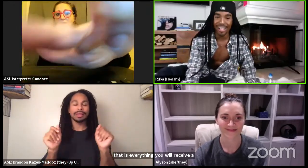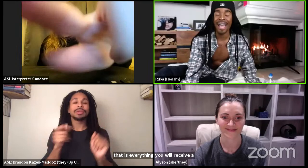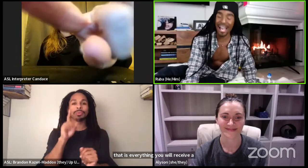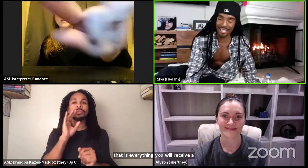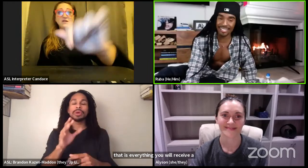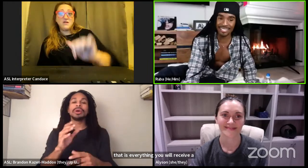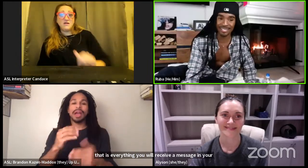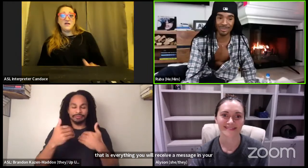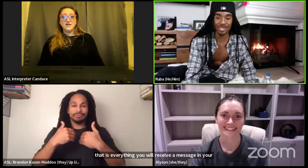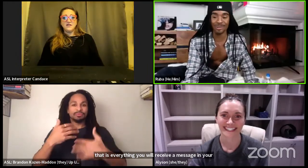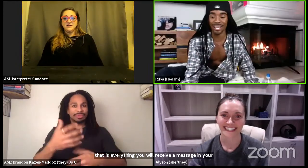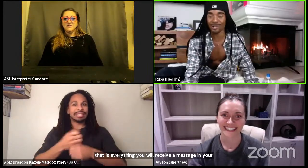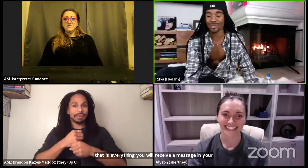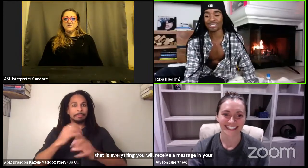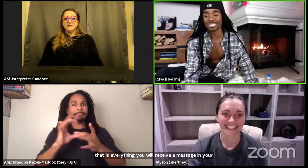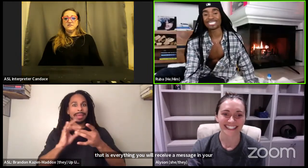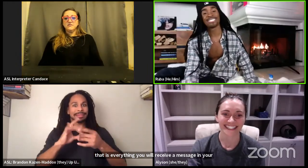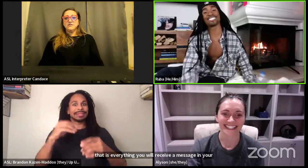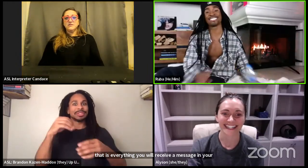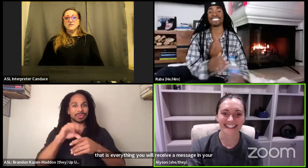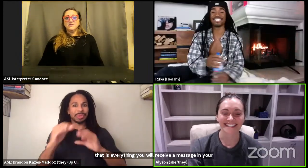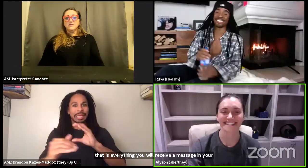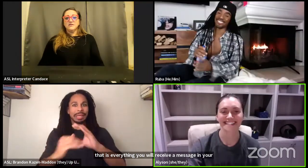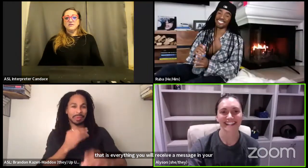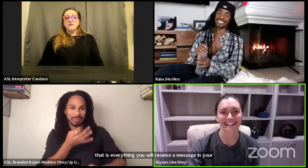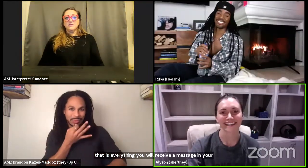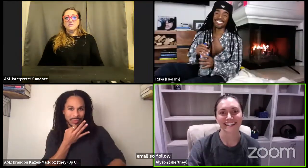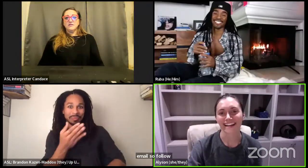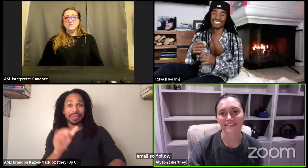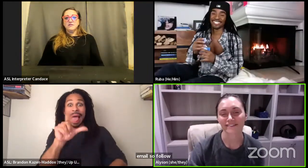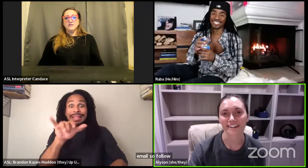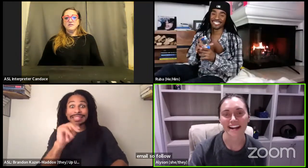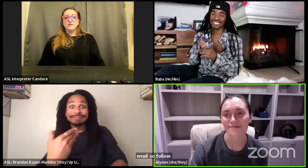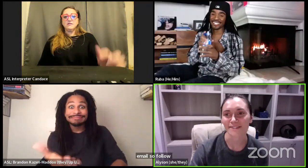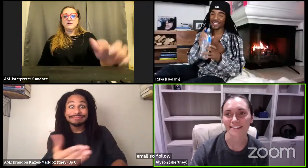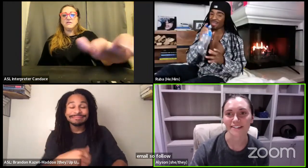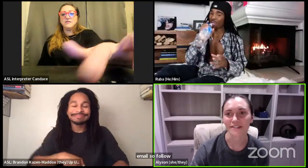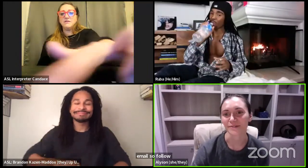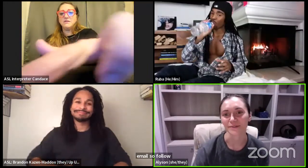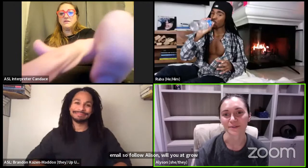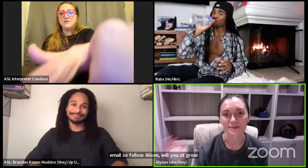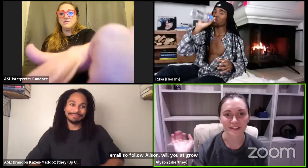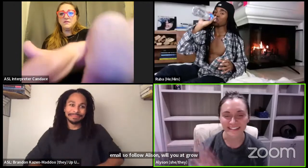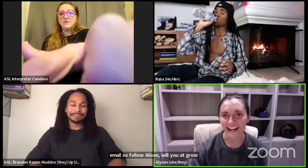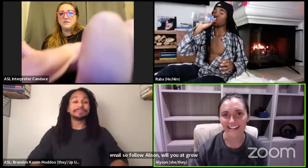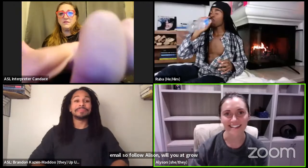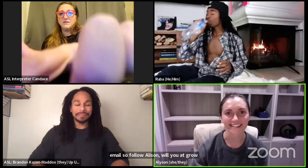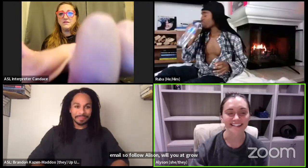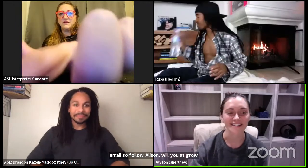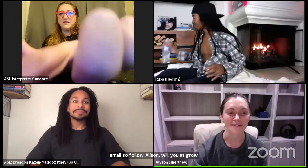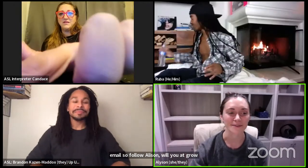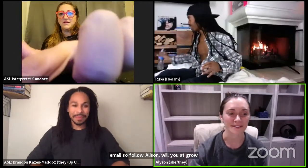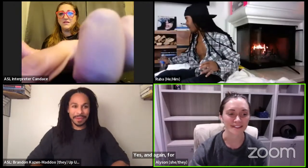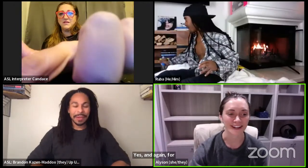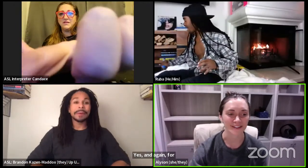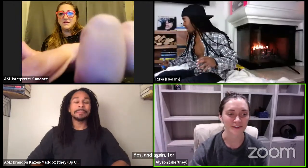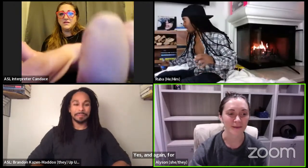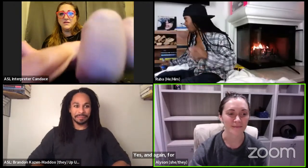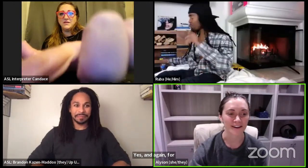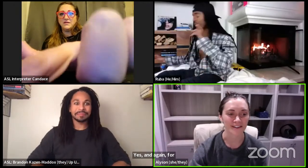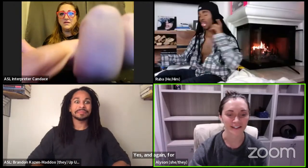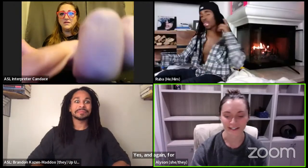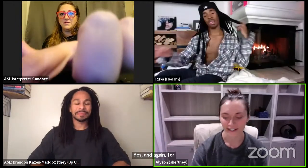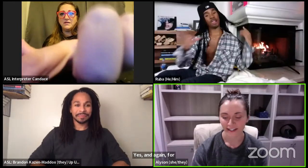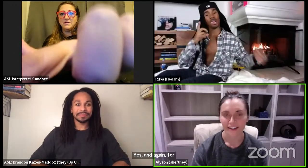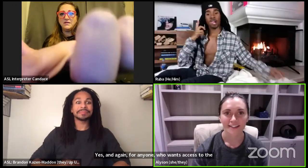follow. Allison, where you at, girl? Yes. And again, for anyone who wants access to the tools, I'll